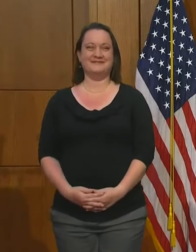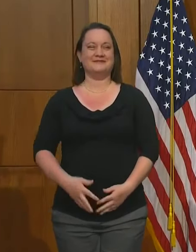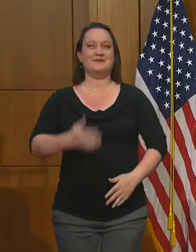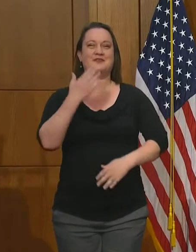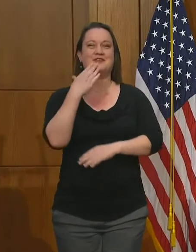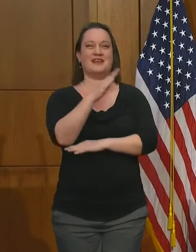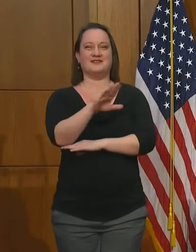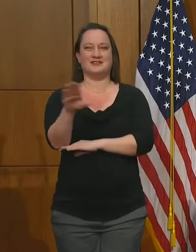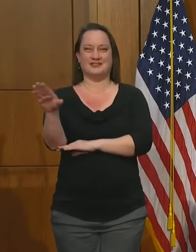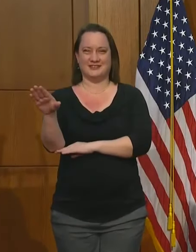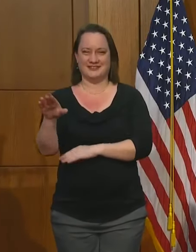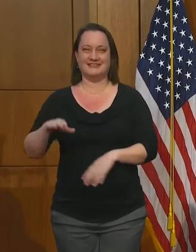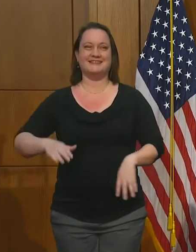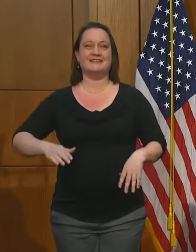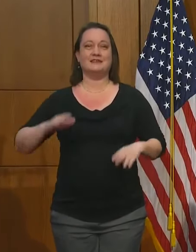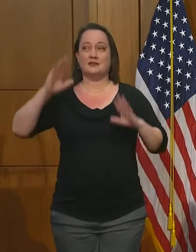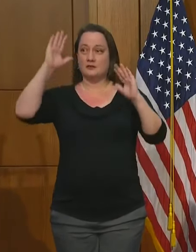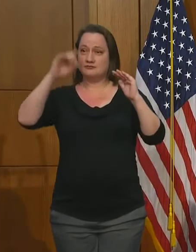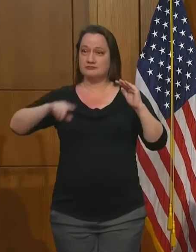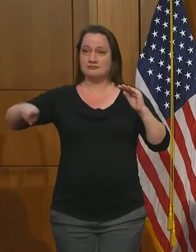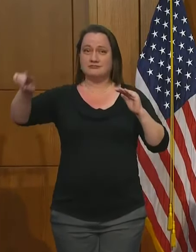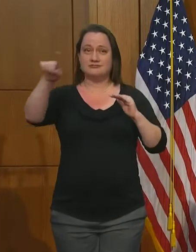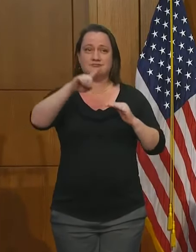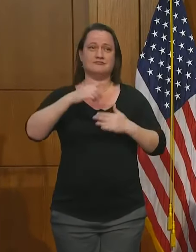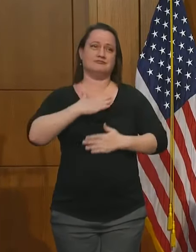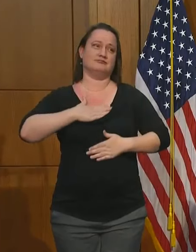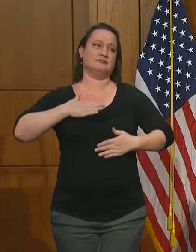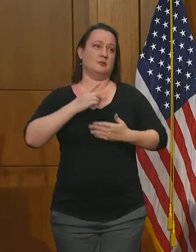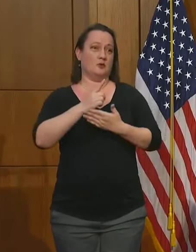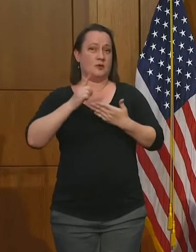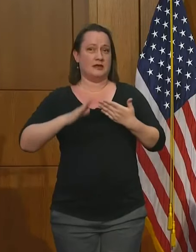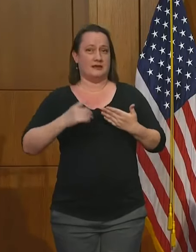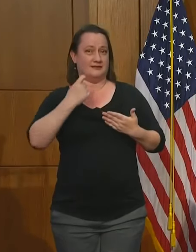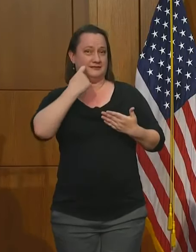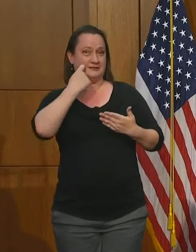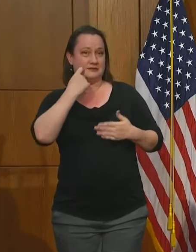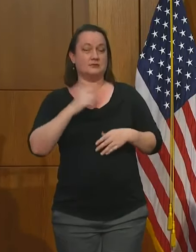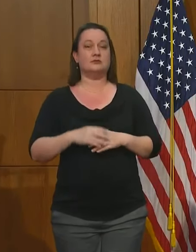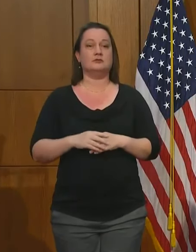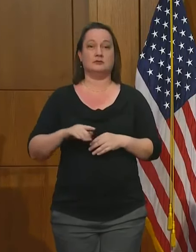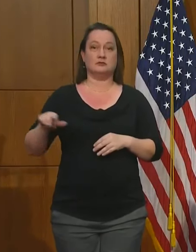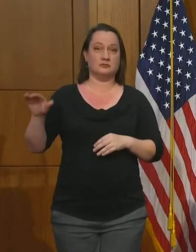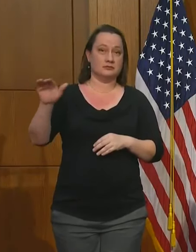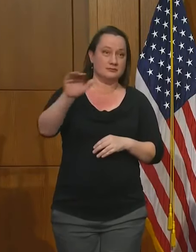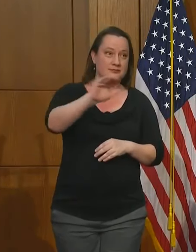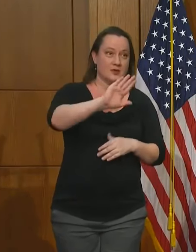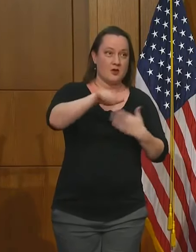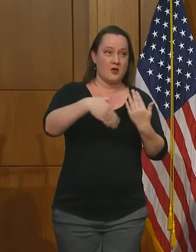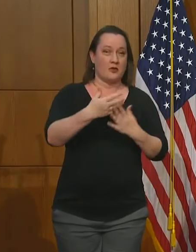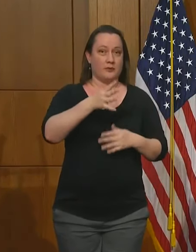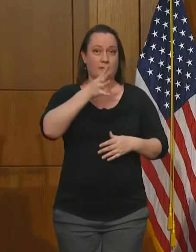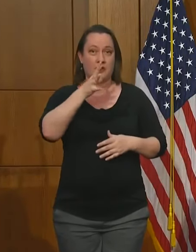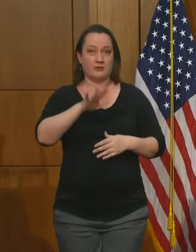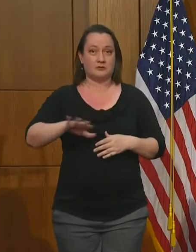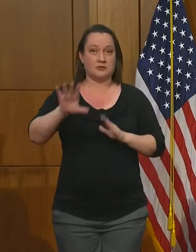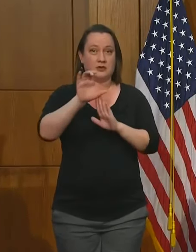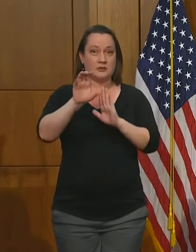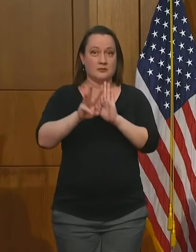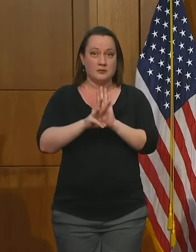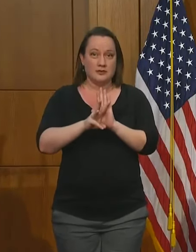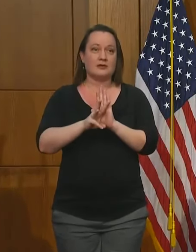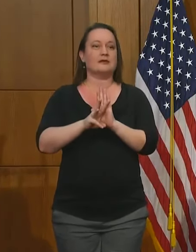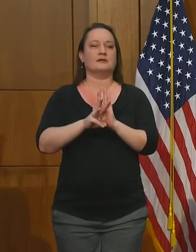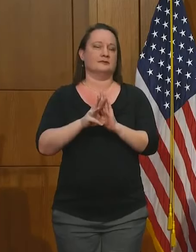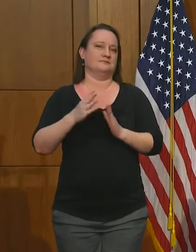Well, good afternoon, and I hope everybody had a nice weekend, and to all the mothers across the Commonwealth, a belated